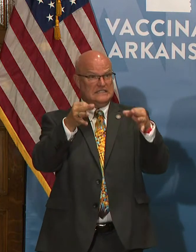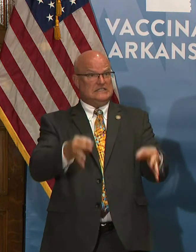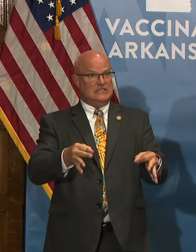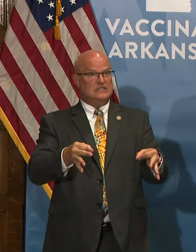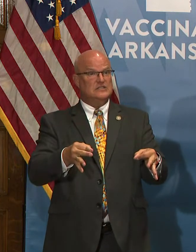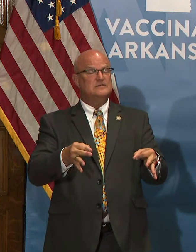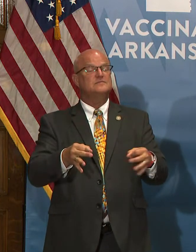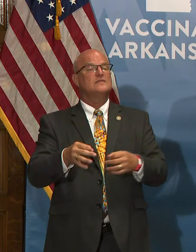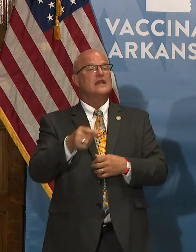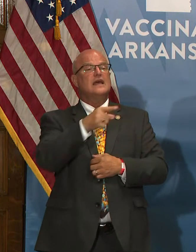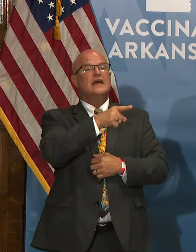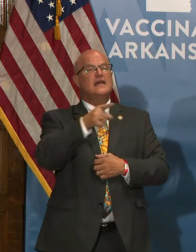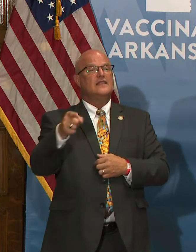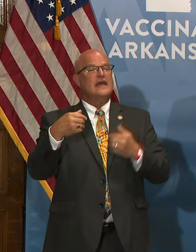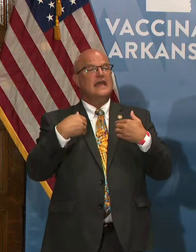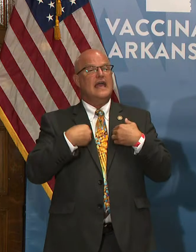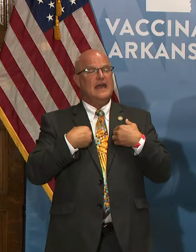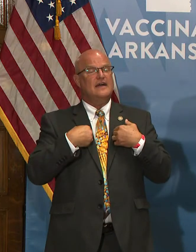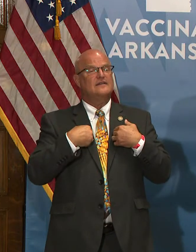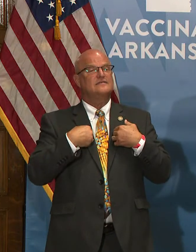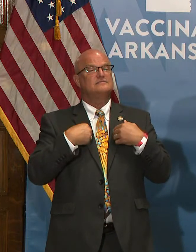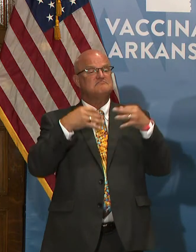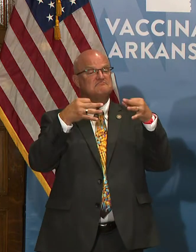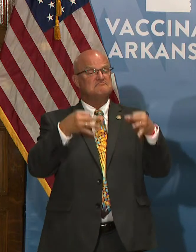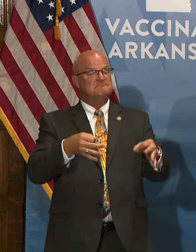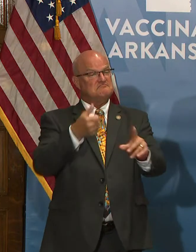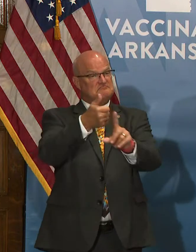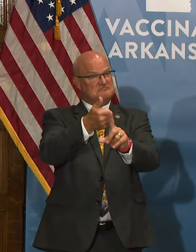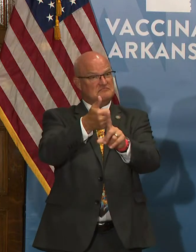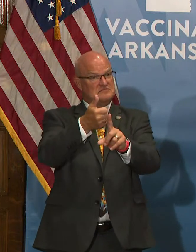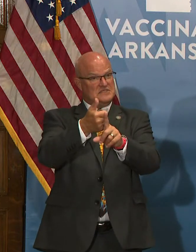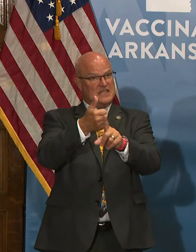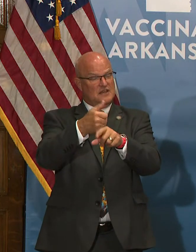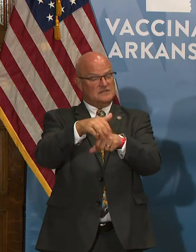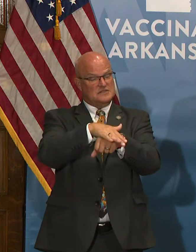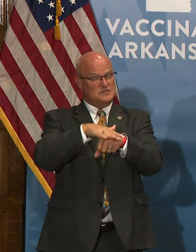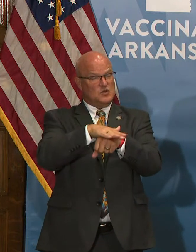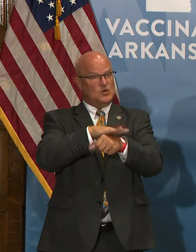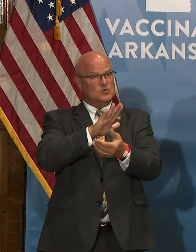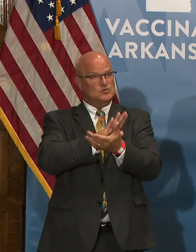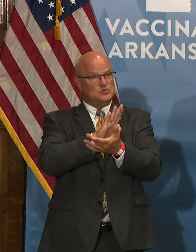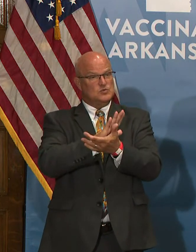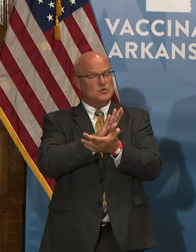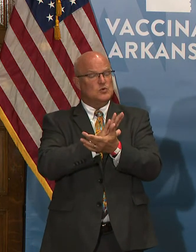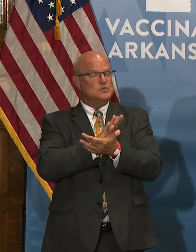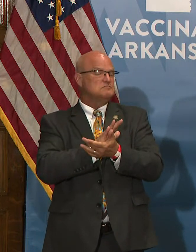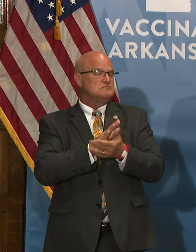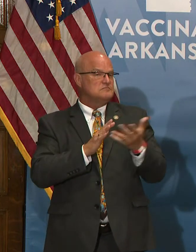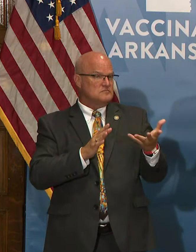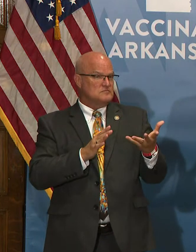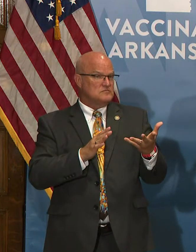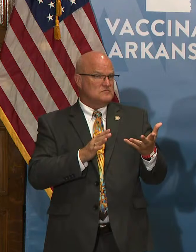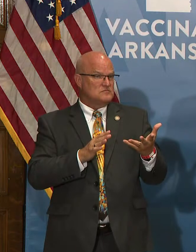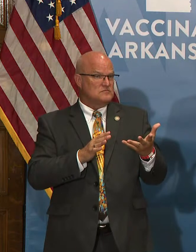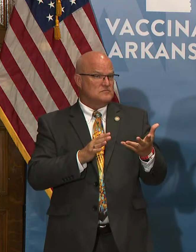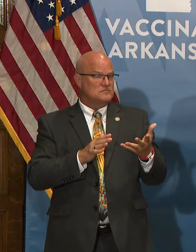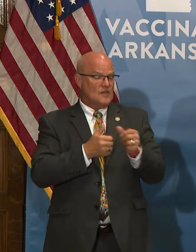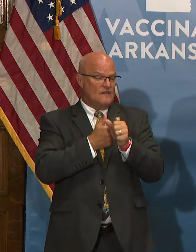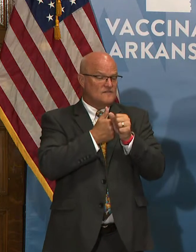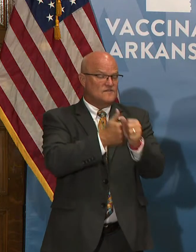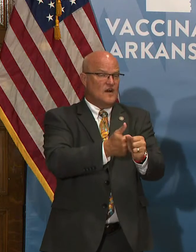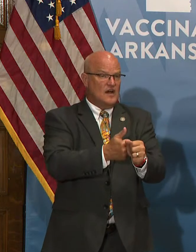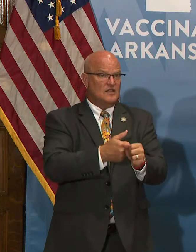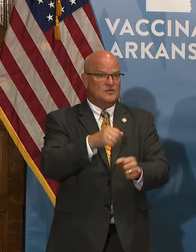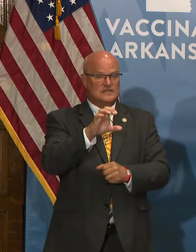they have the opportunity to make their own decision on their local school district as to following